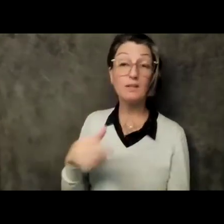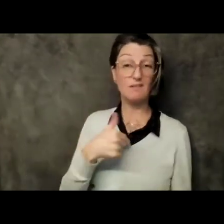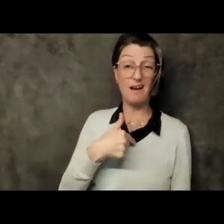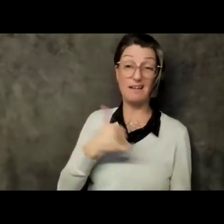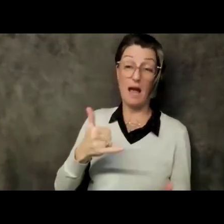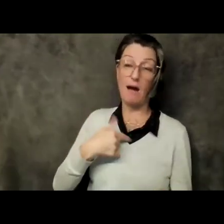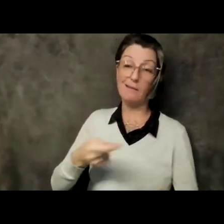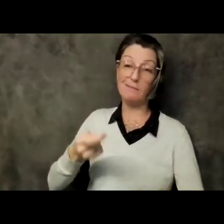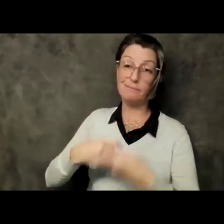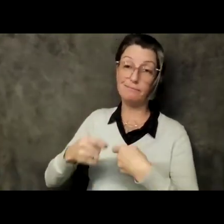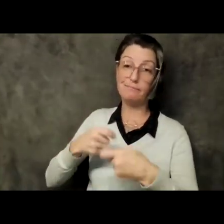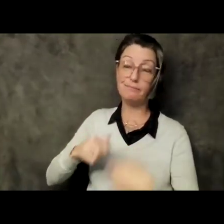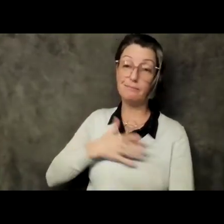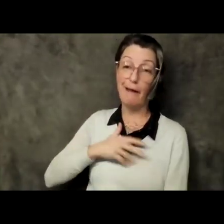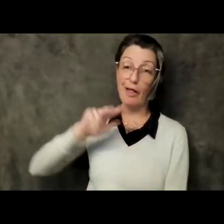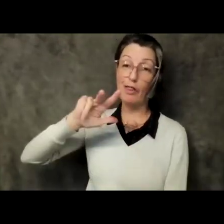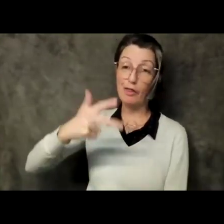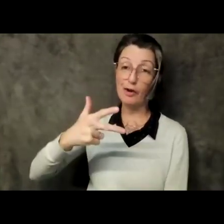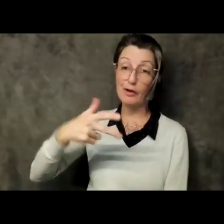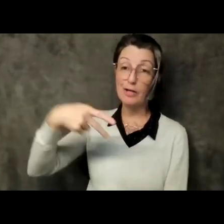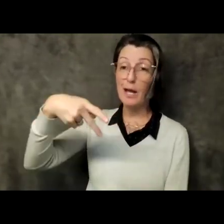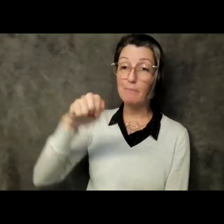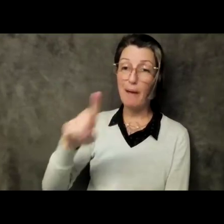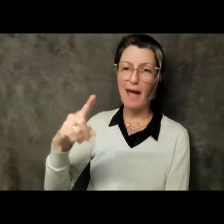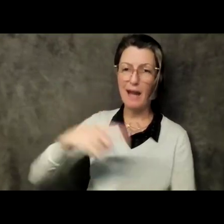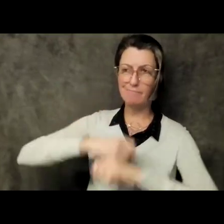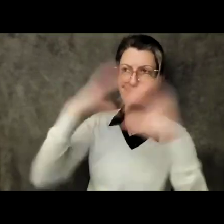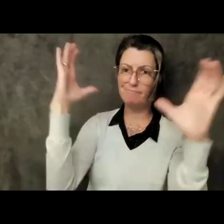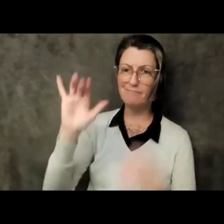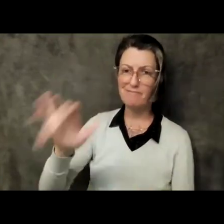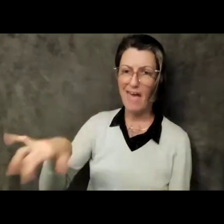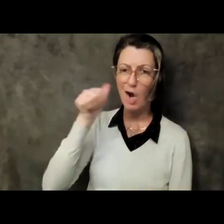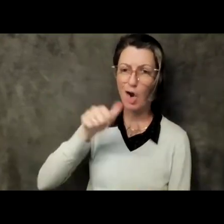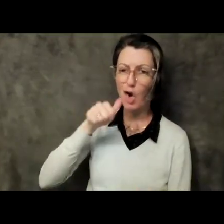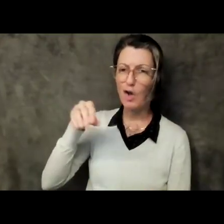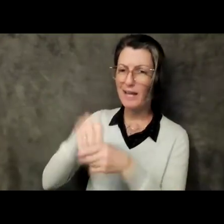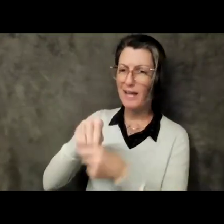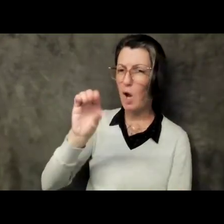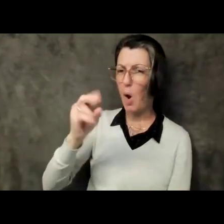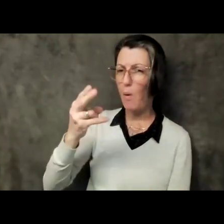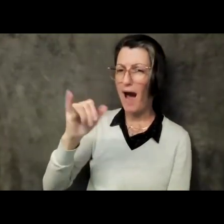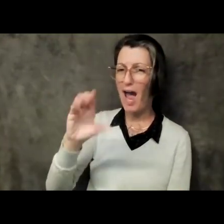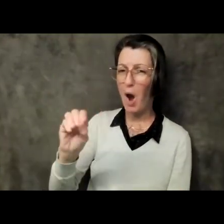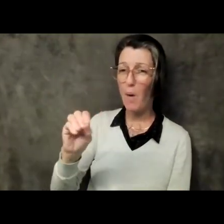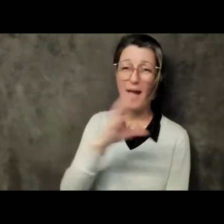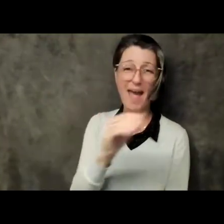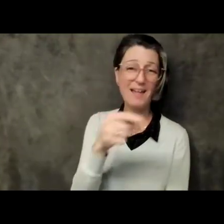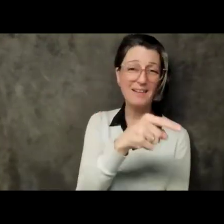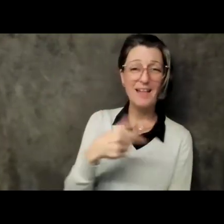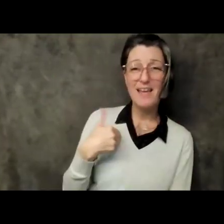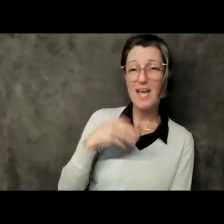pad, I think about the 10-year-old girl in Ohio, and I think about young Mia Cirillo,